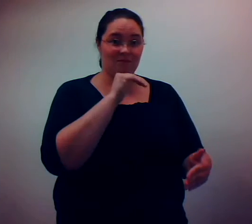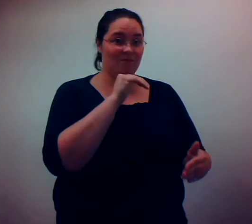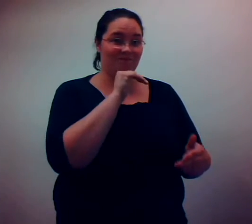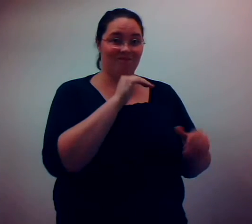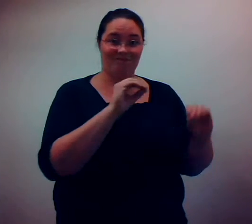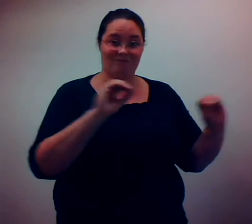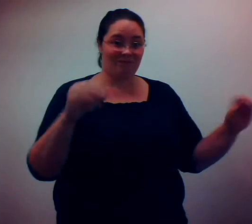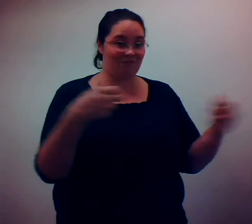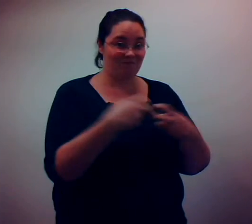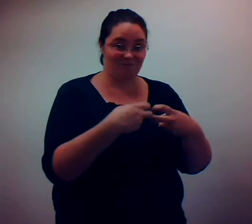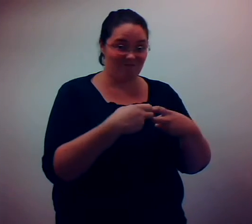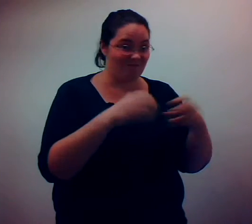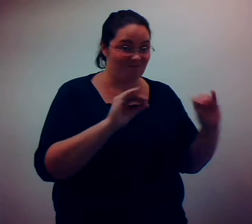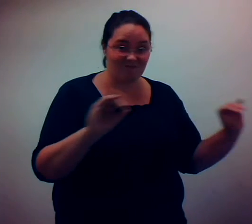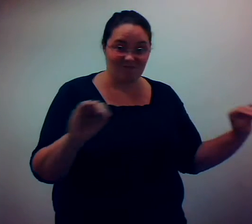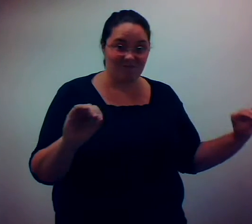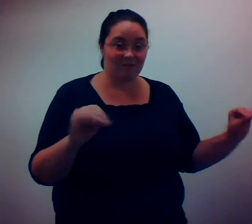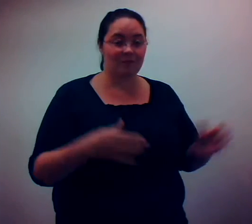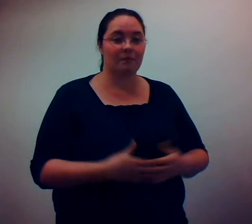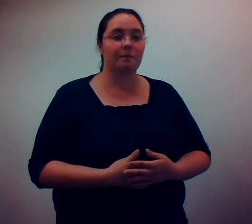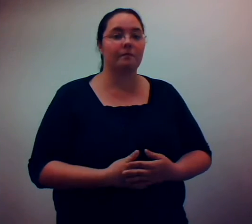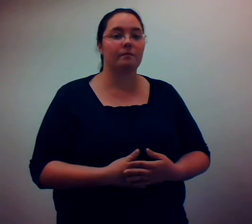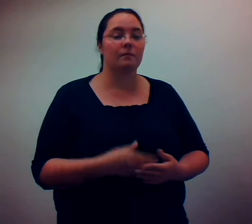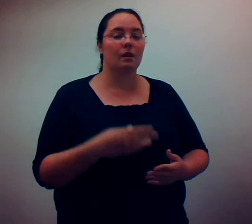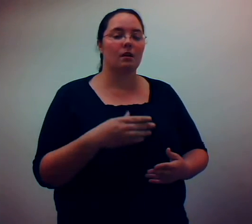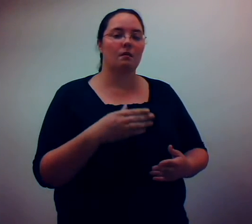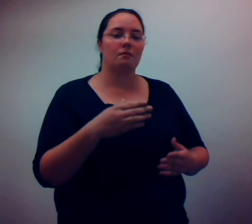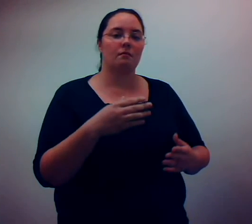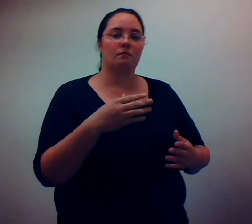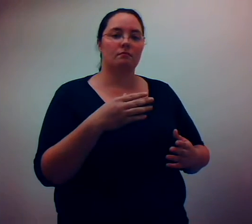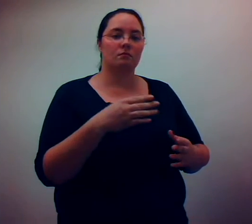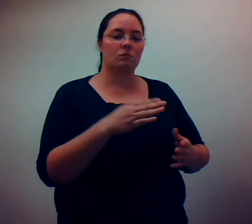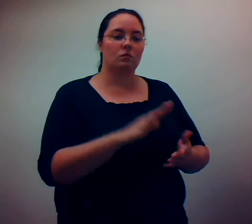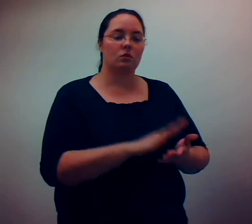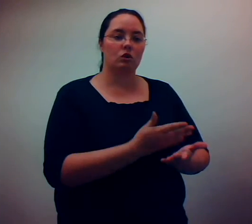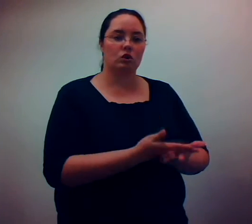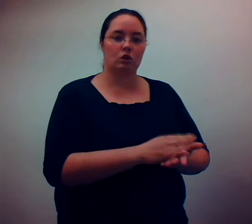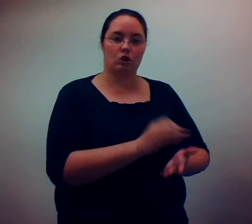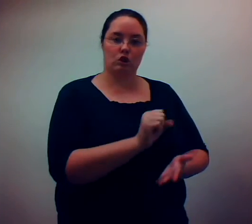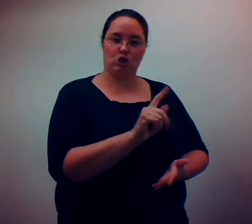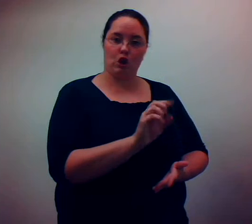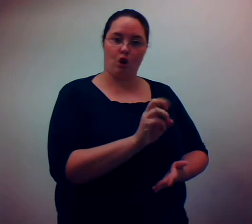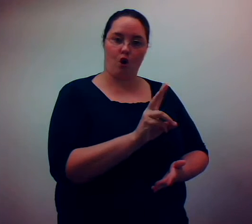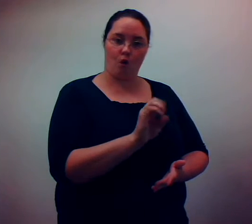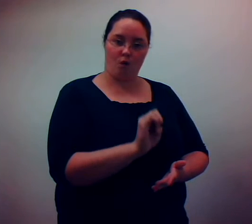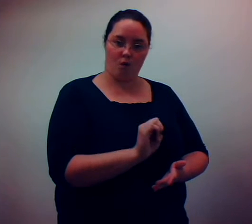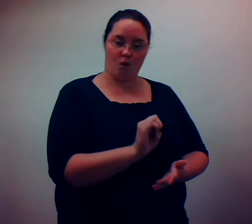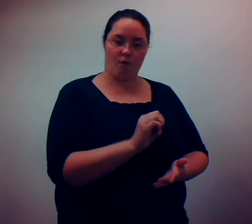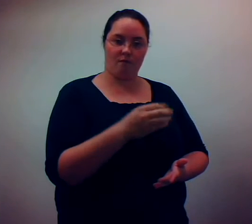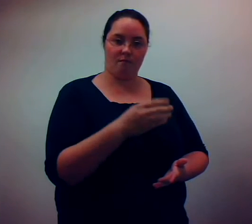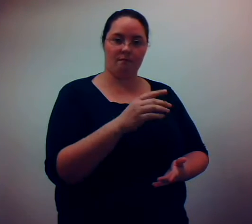They had to cook on a black leaded stove with the heat of coal from the fire.